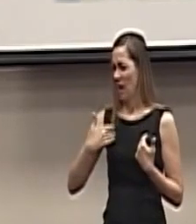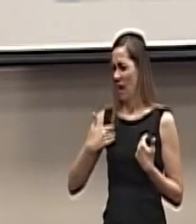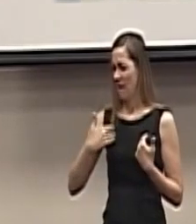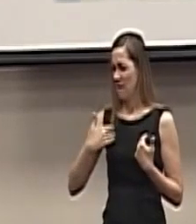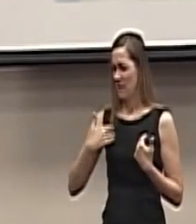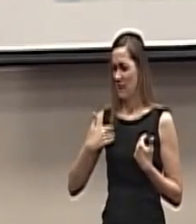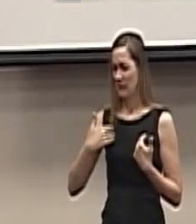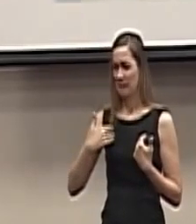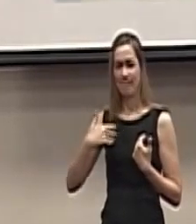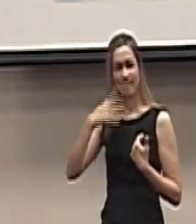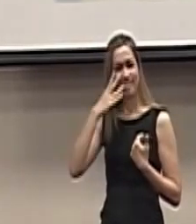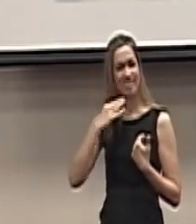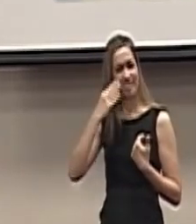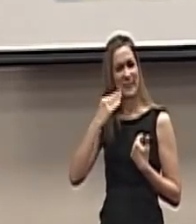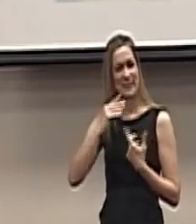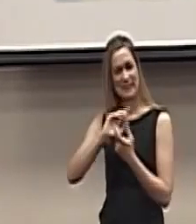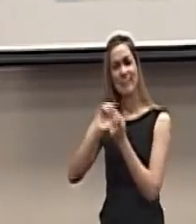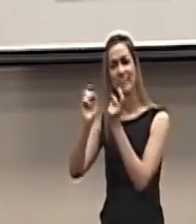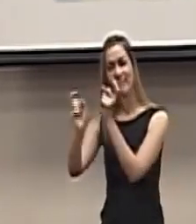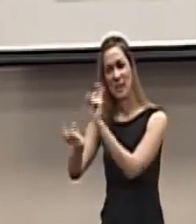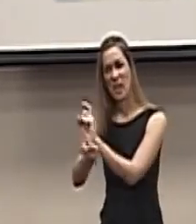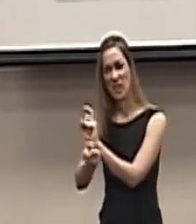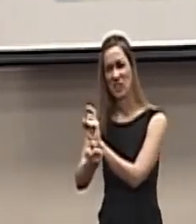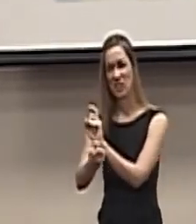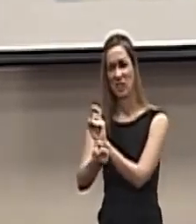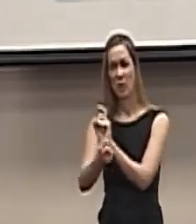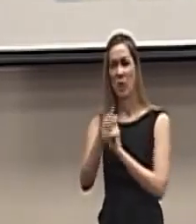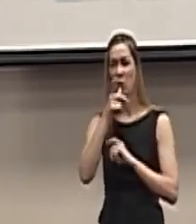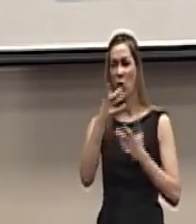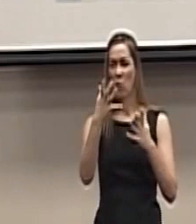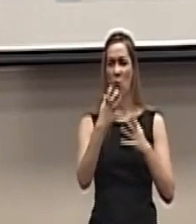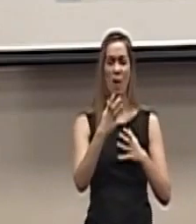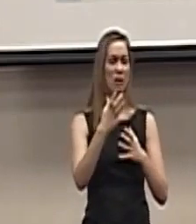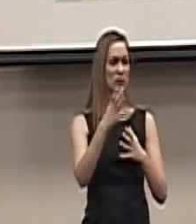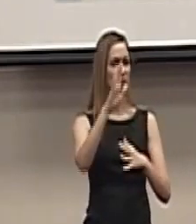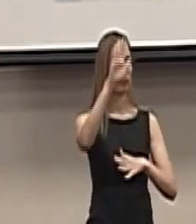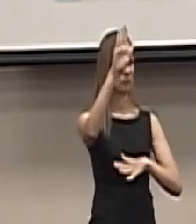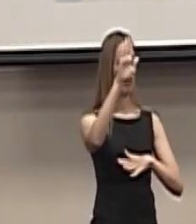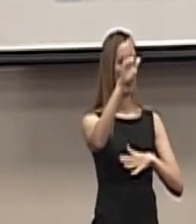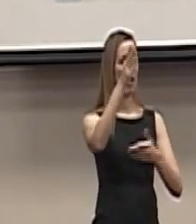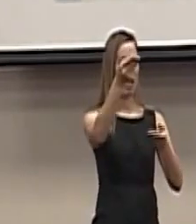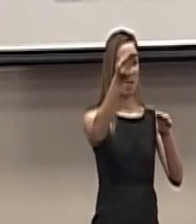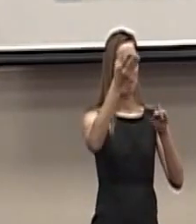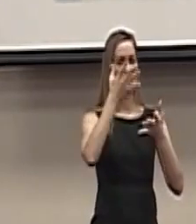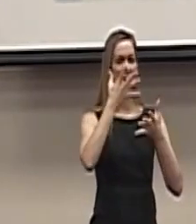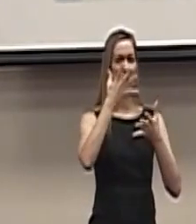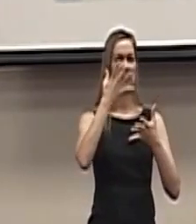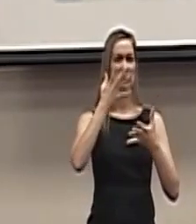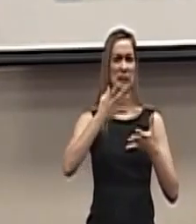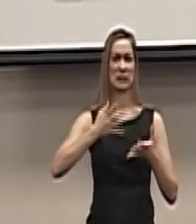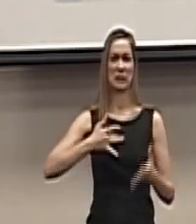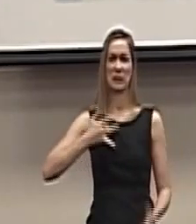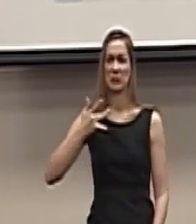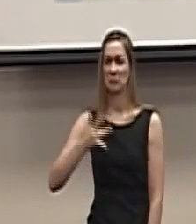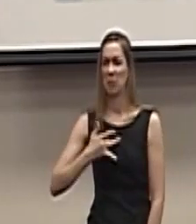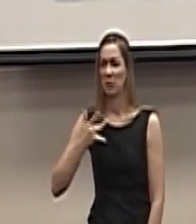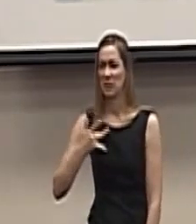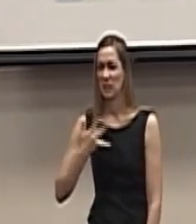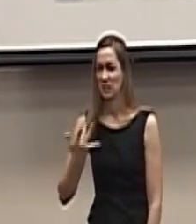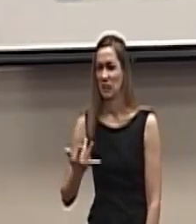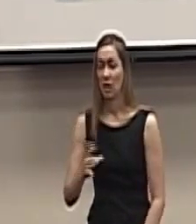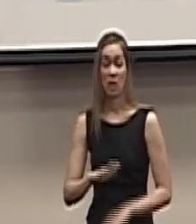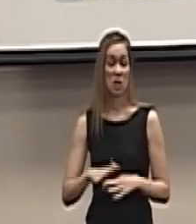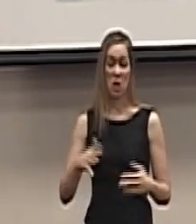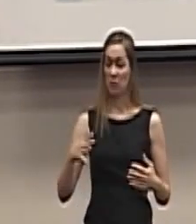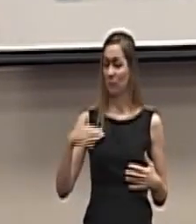going through that transition? So I'm just going to walk around. Who wants to kind of let me know what emotions you felt going through transition? Don't be shy.